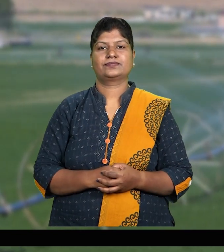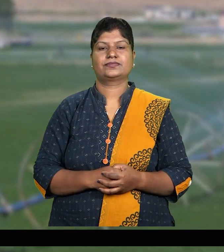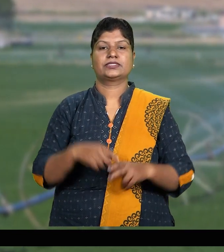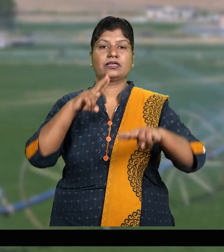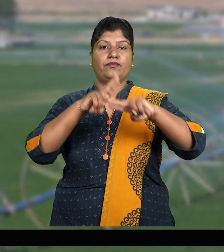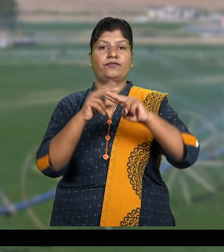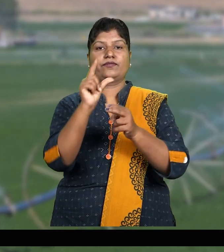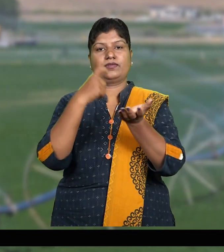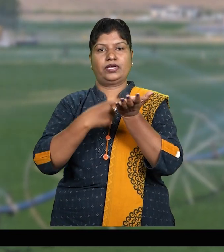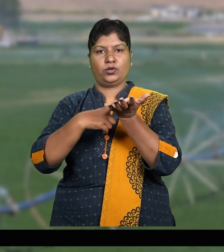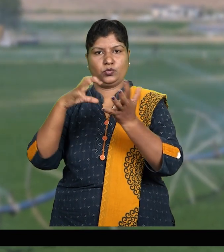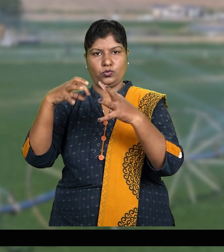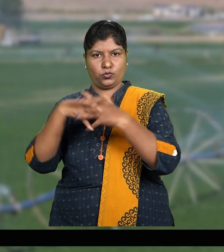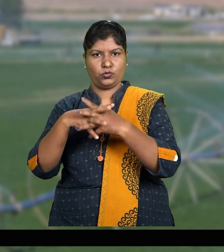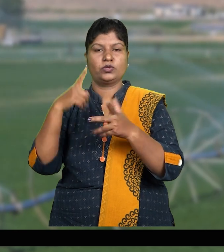Furrow irrigation.